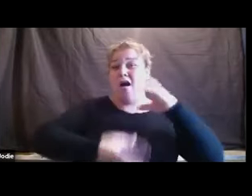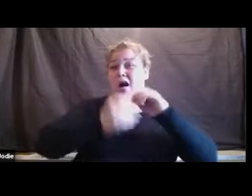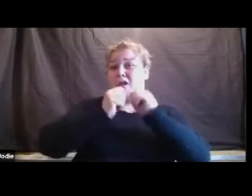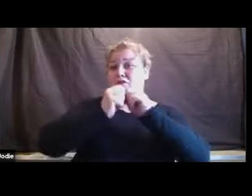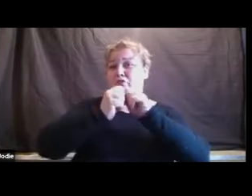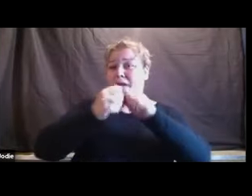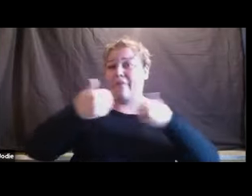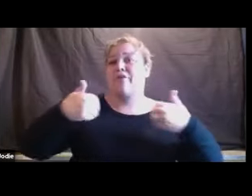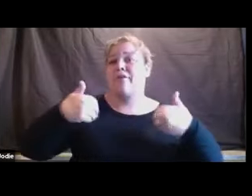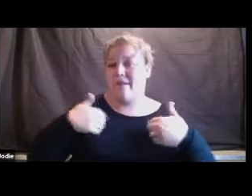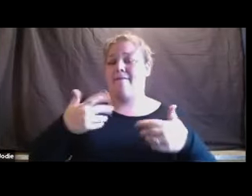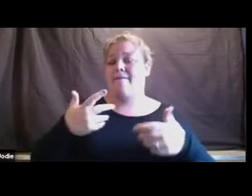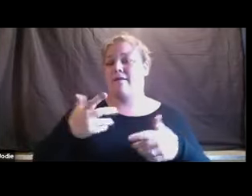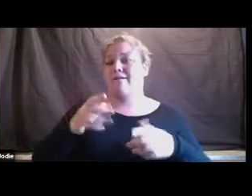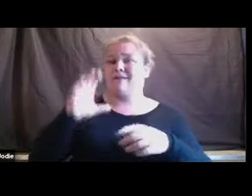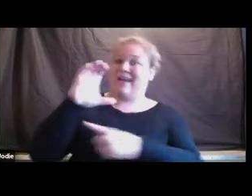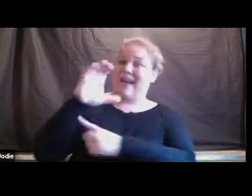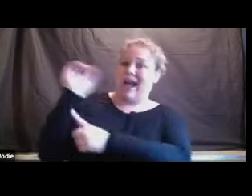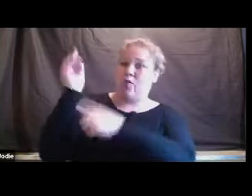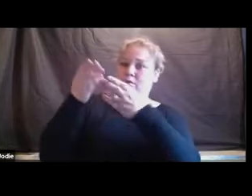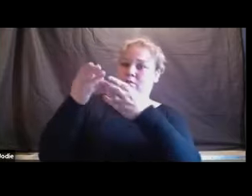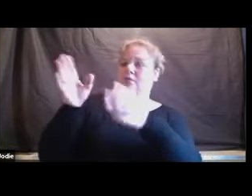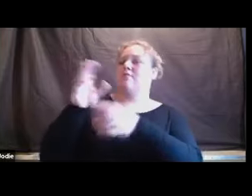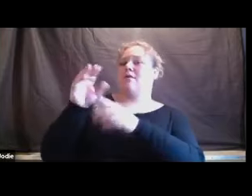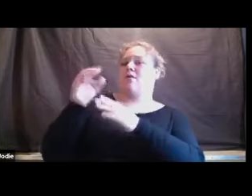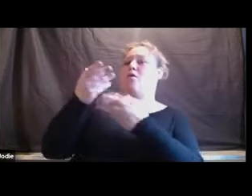available at the website